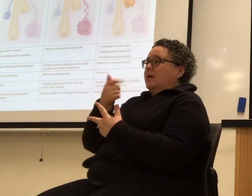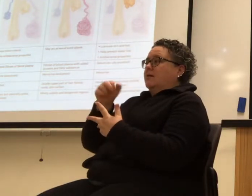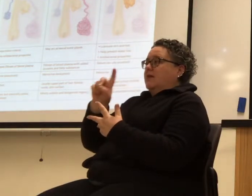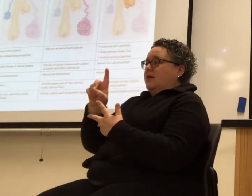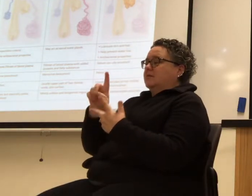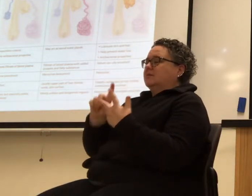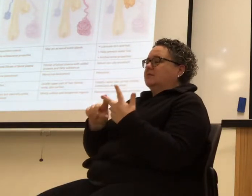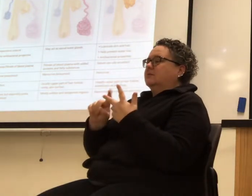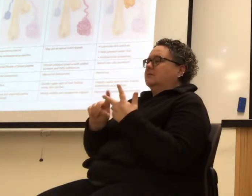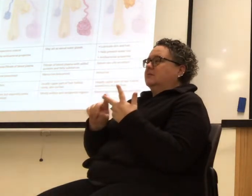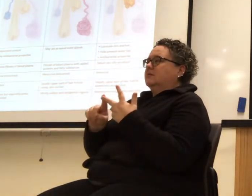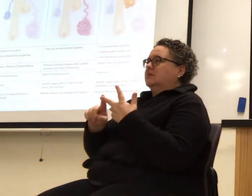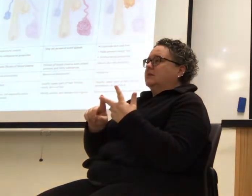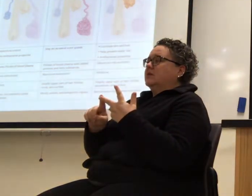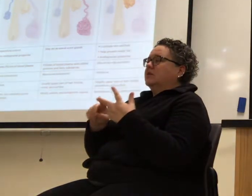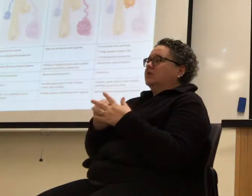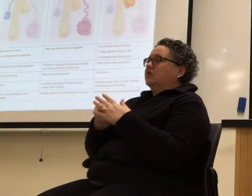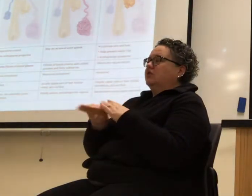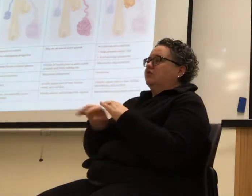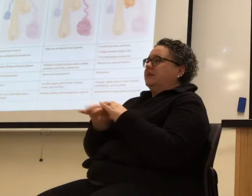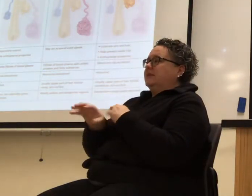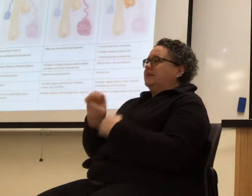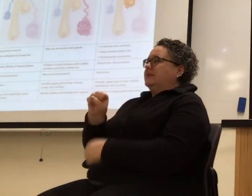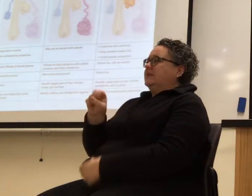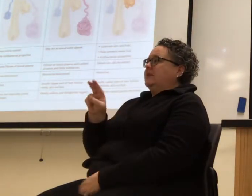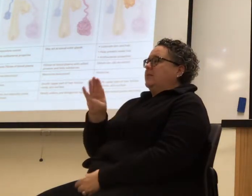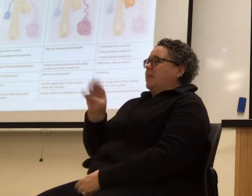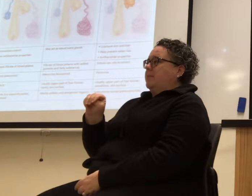Sebaceous gland secretes sebum.